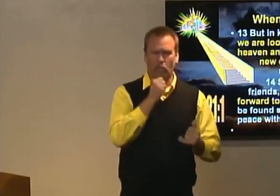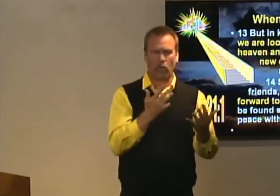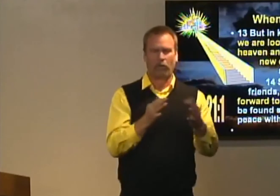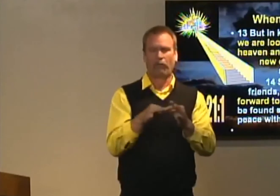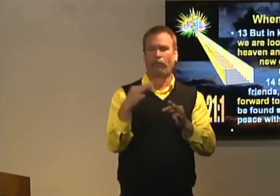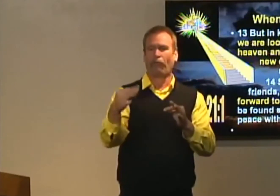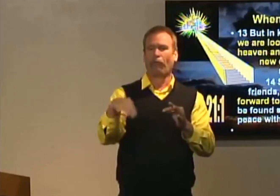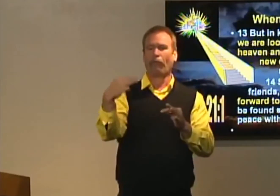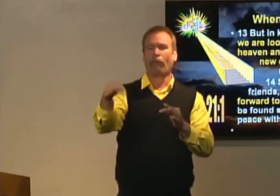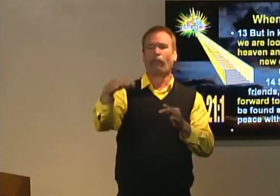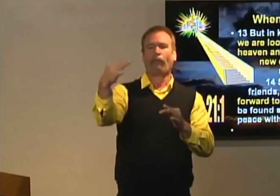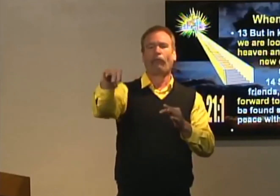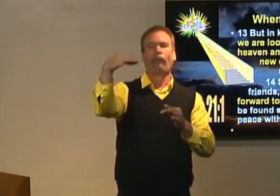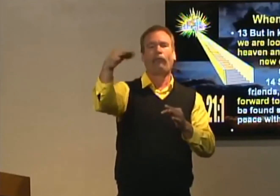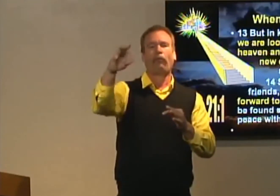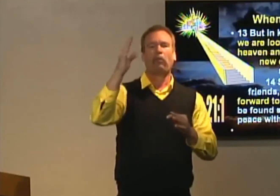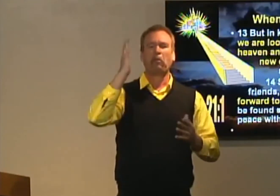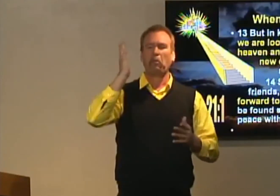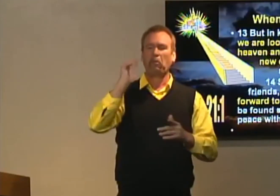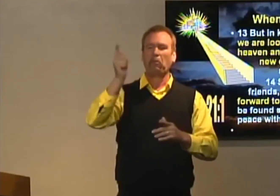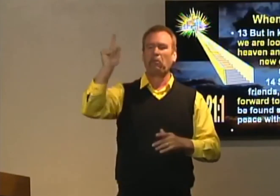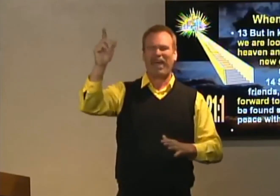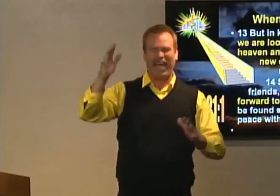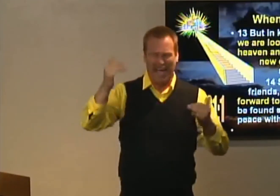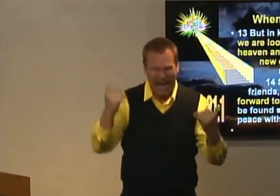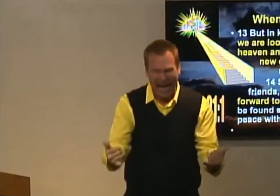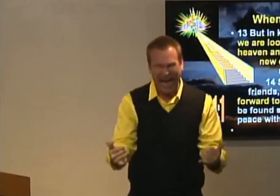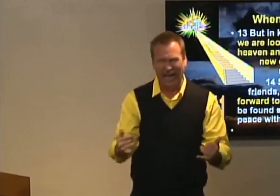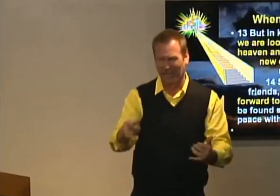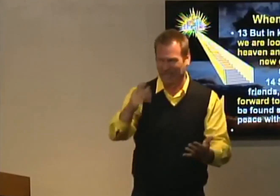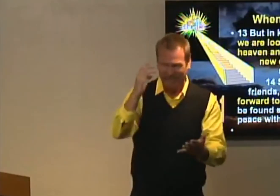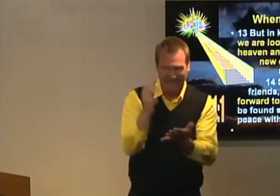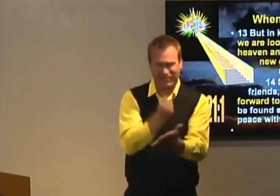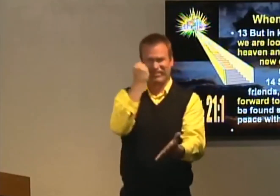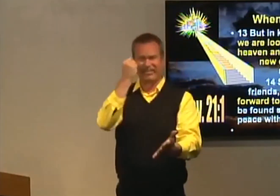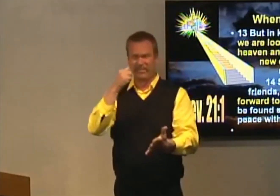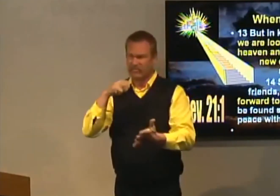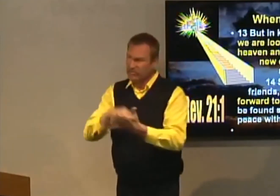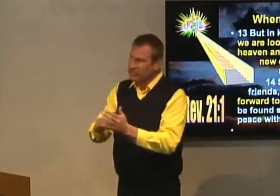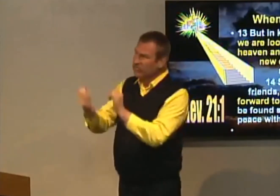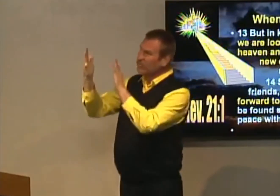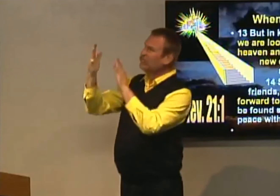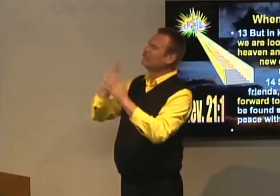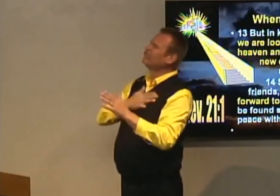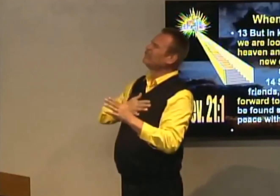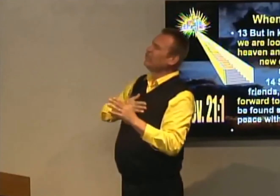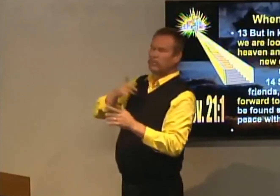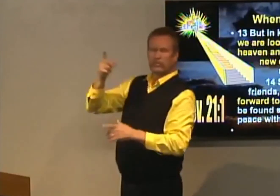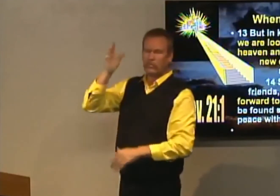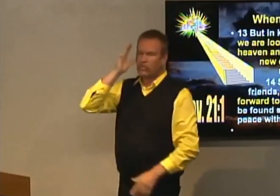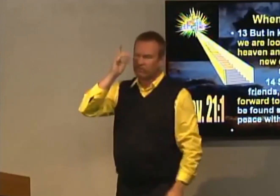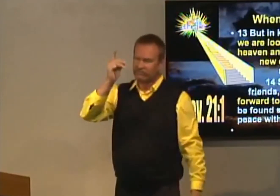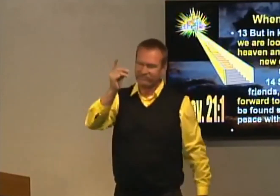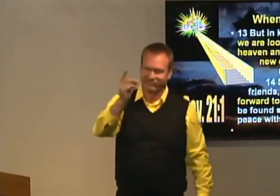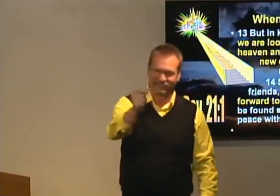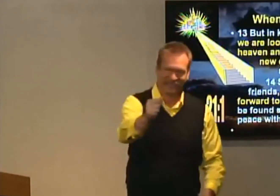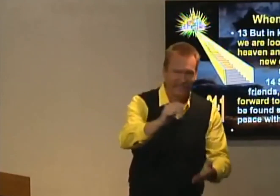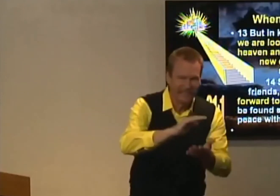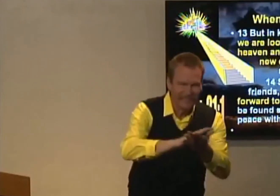my sins. Cover my sins with your blood. Don't put it off. Don't think that you can do it later. Take the opportunity now to do